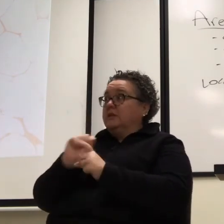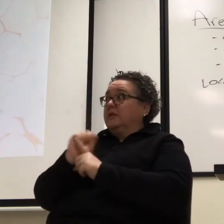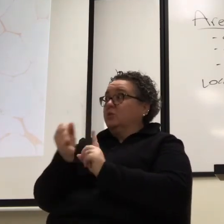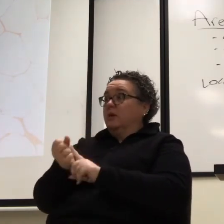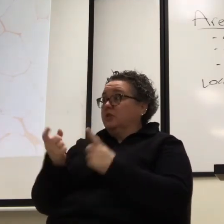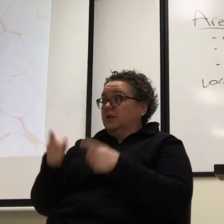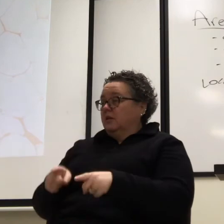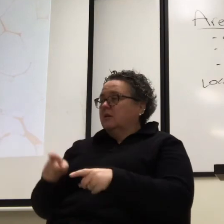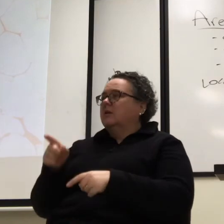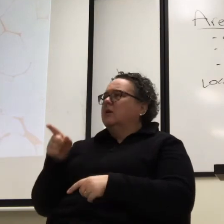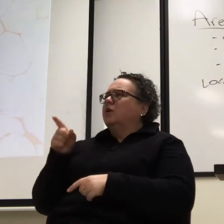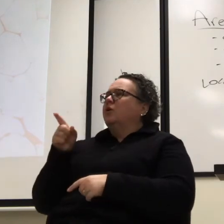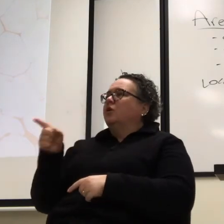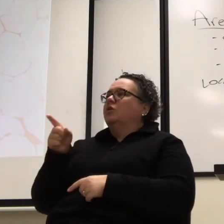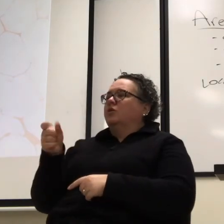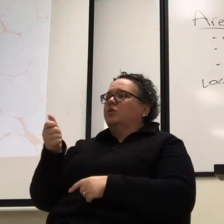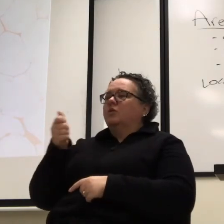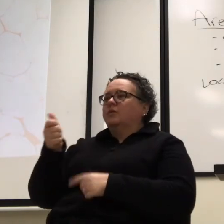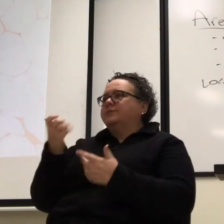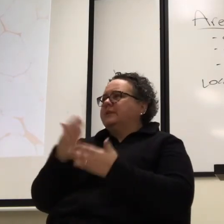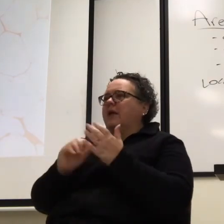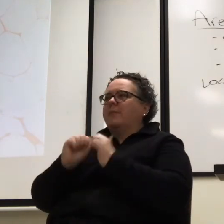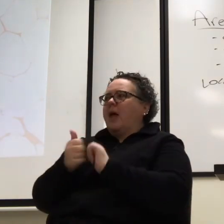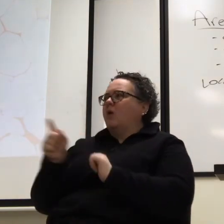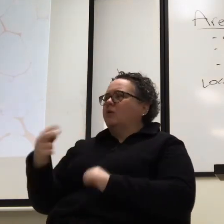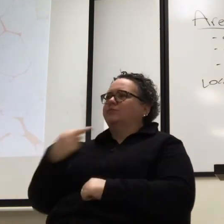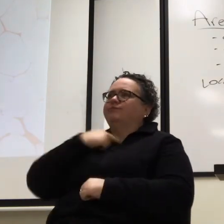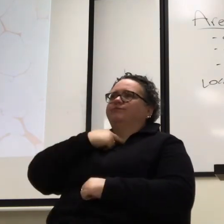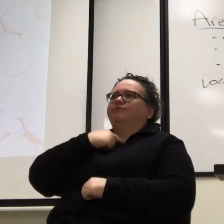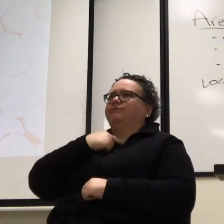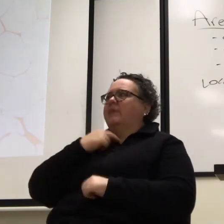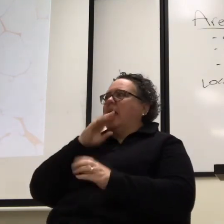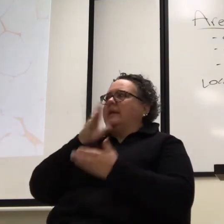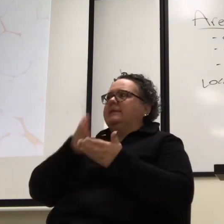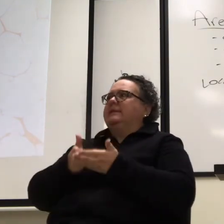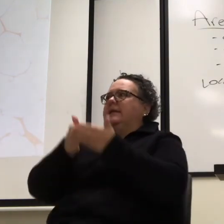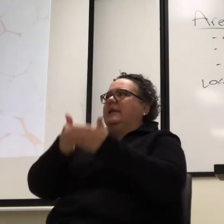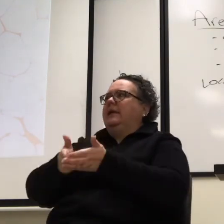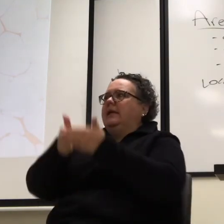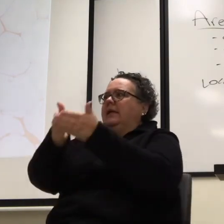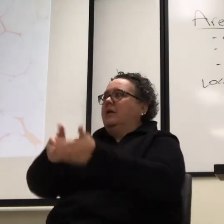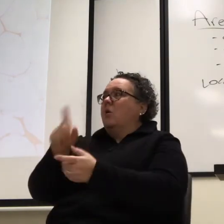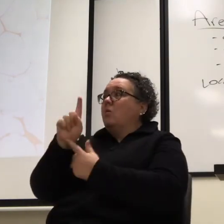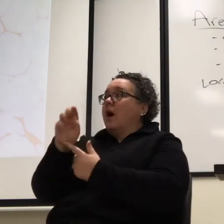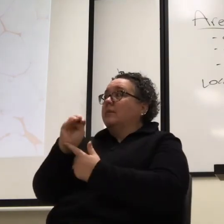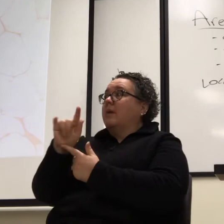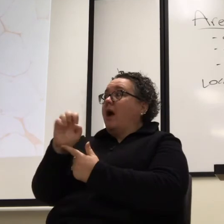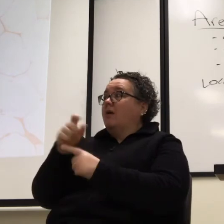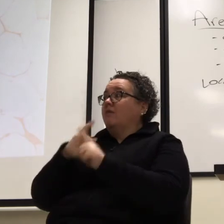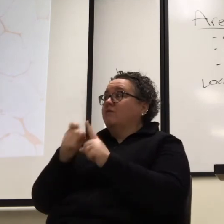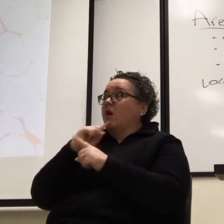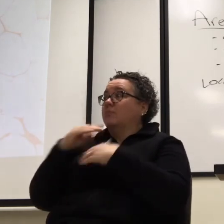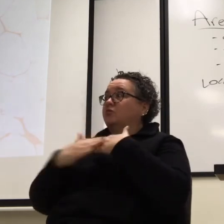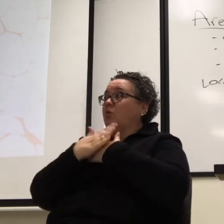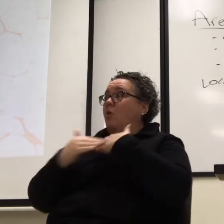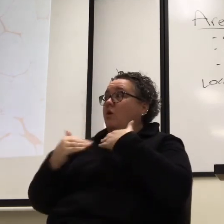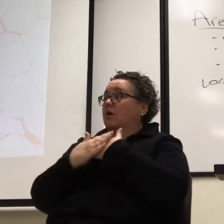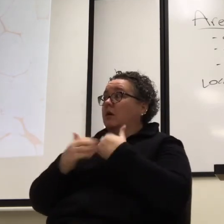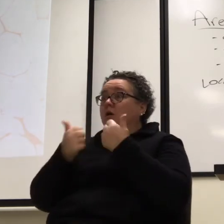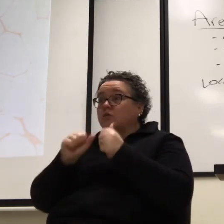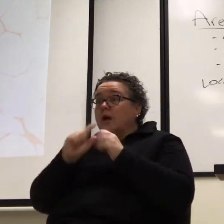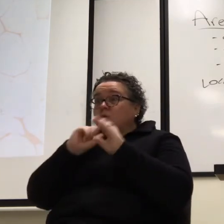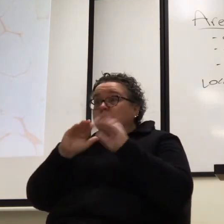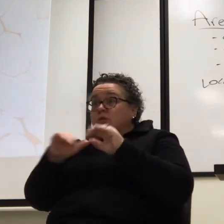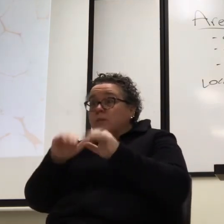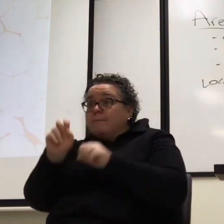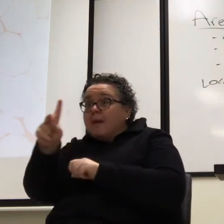situation was you're somehow you get stranded at sea, and you're a mile from shore. And I was asked, should I swim back or